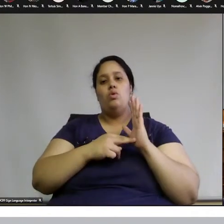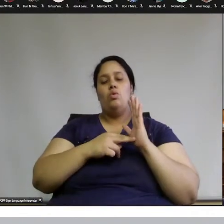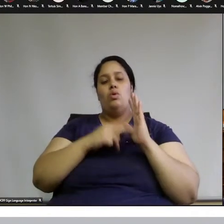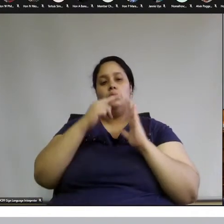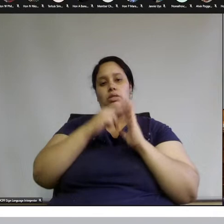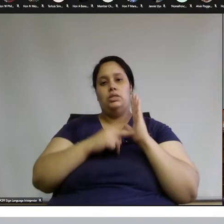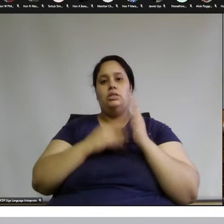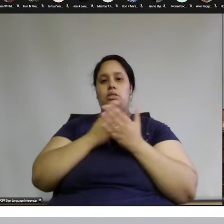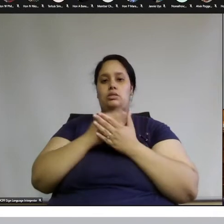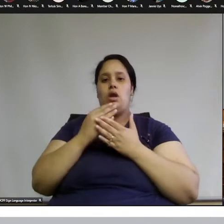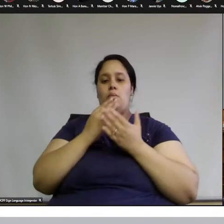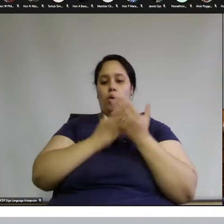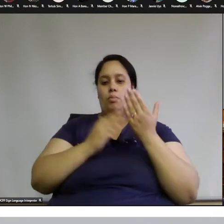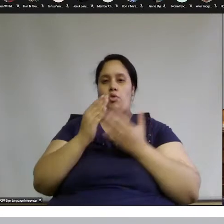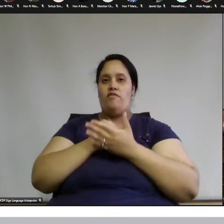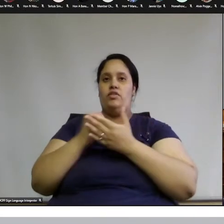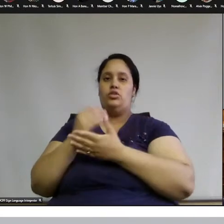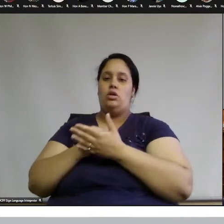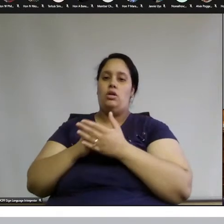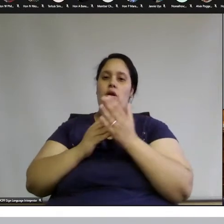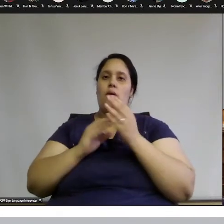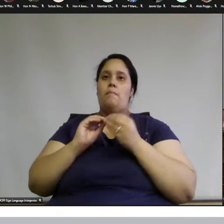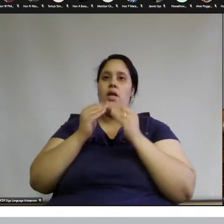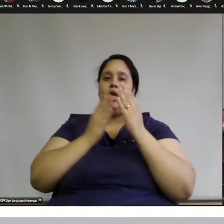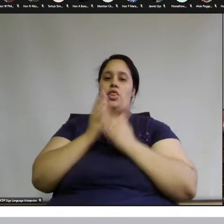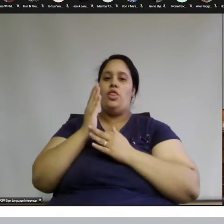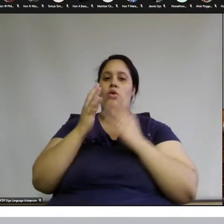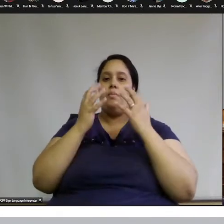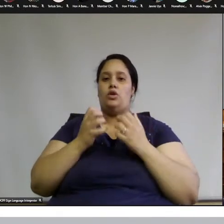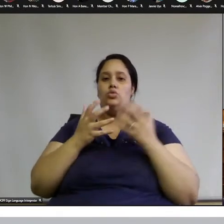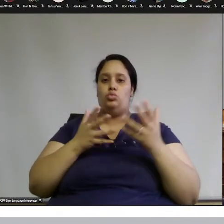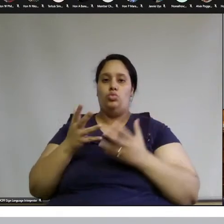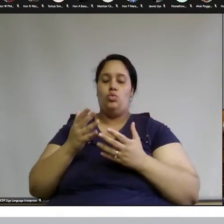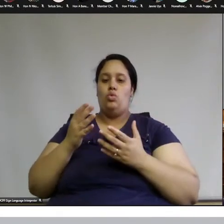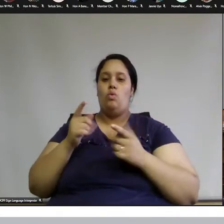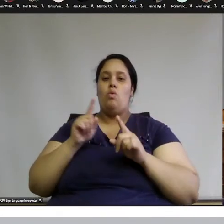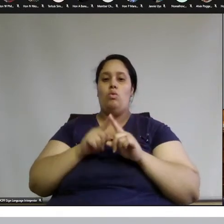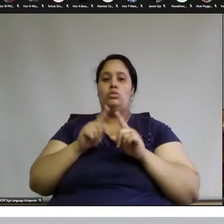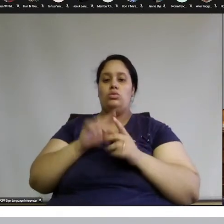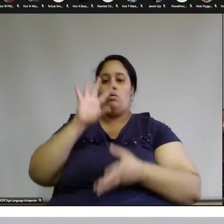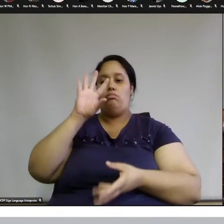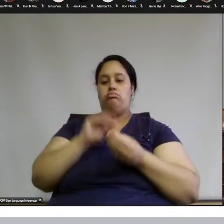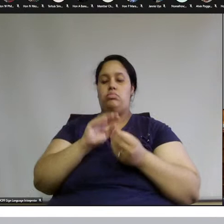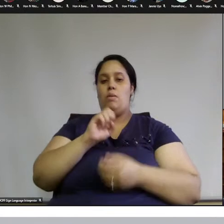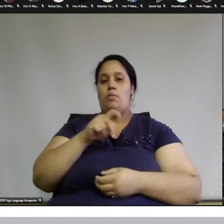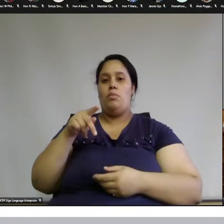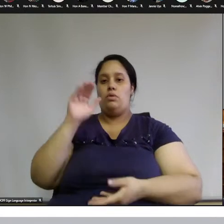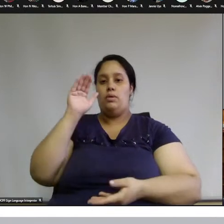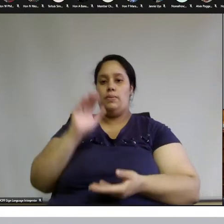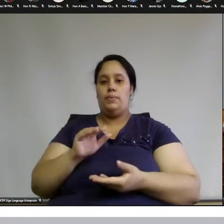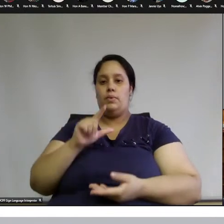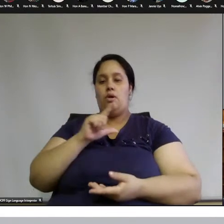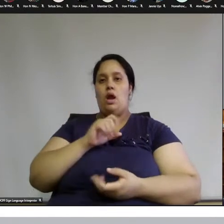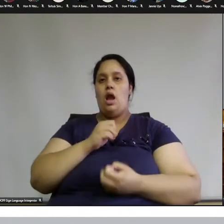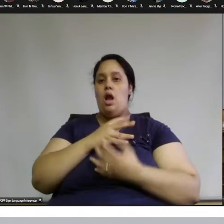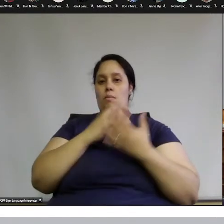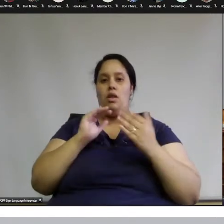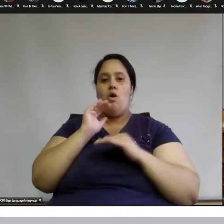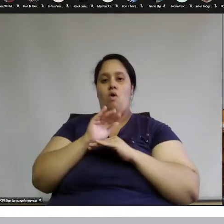some of the provisions made through this budget. The overall appropriation increased by